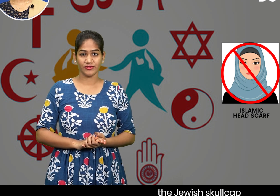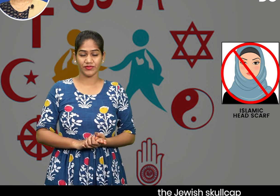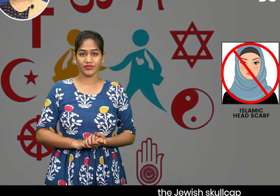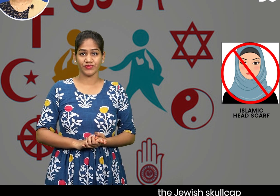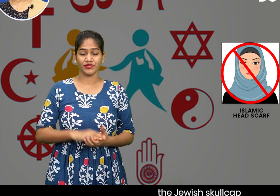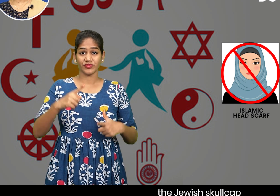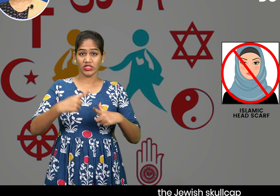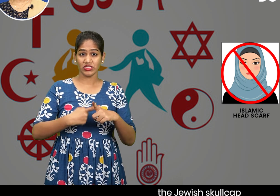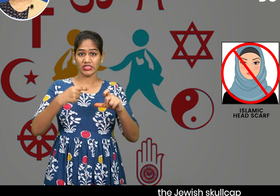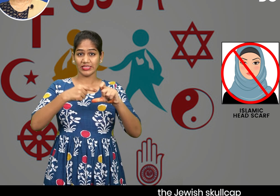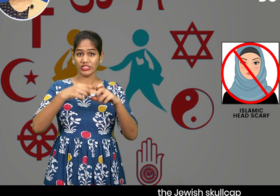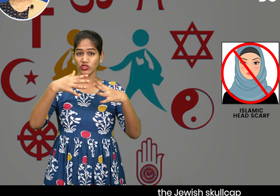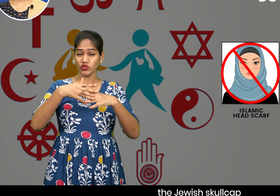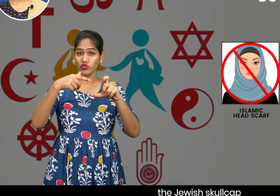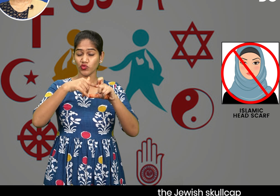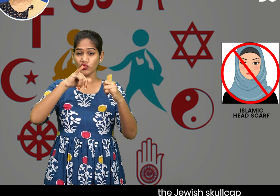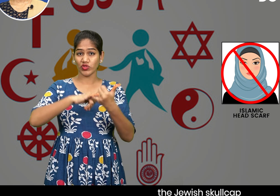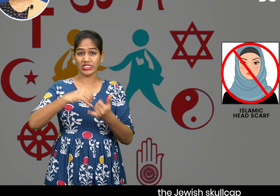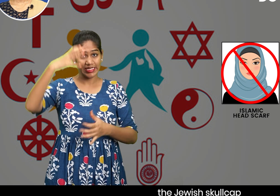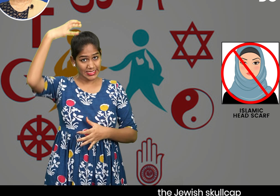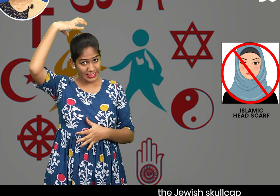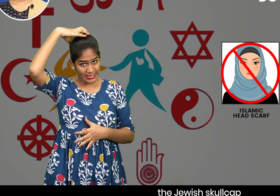the Jewish skull cap,